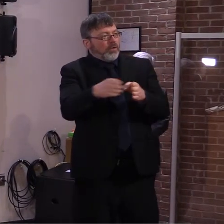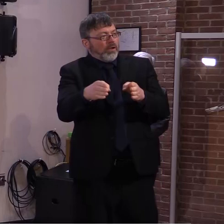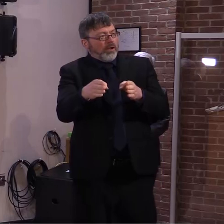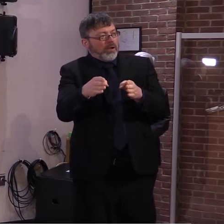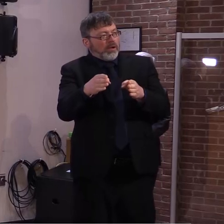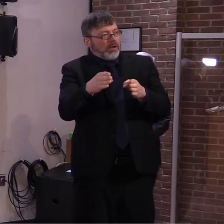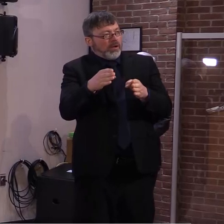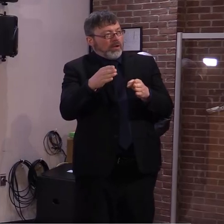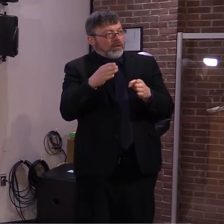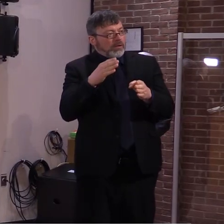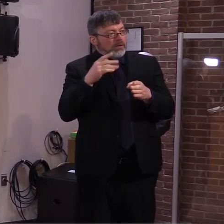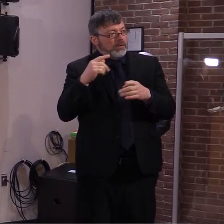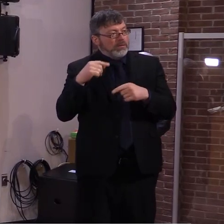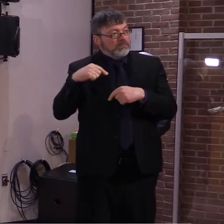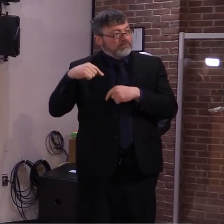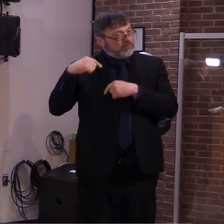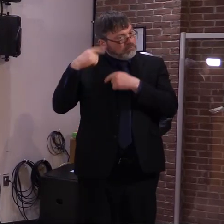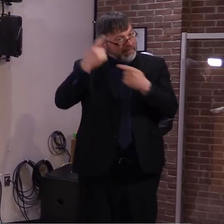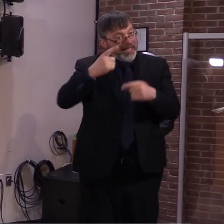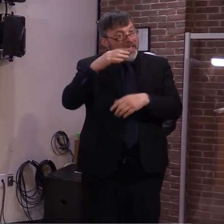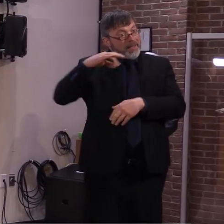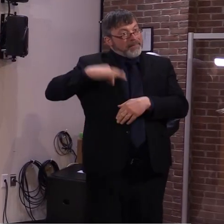and now are